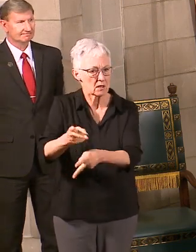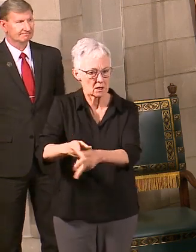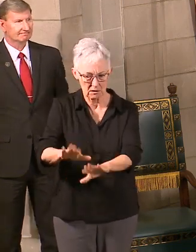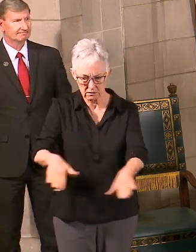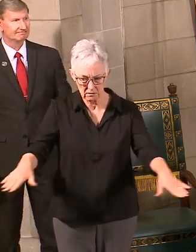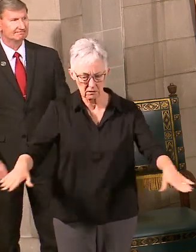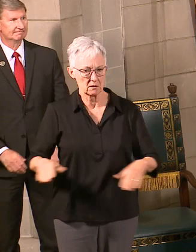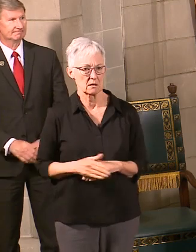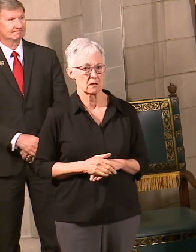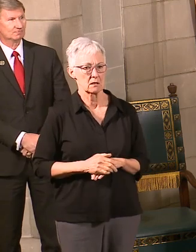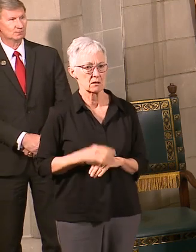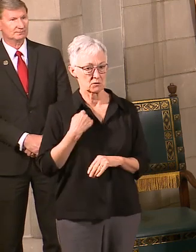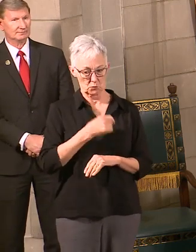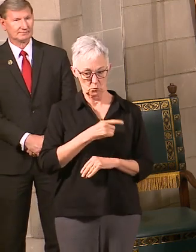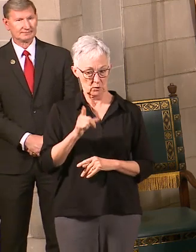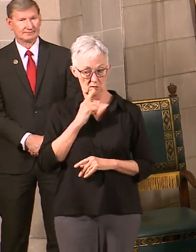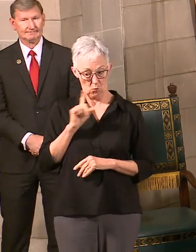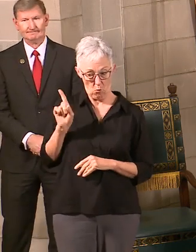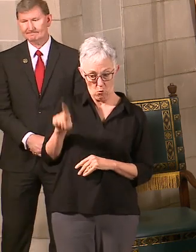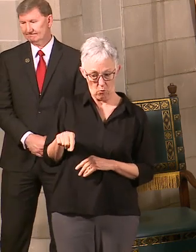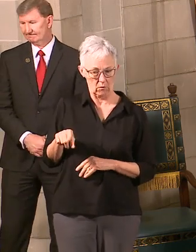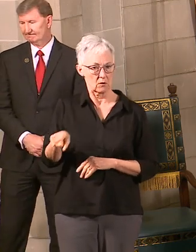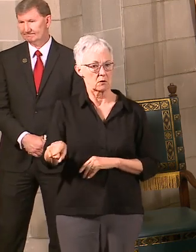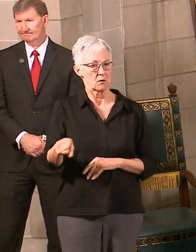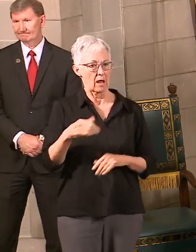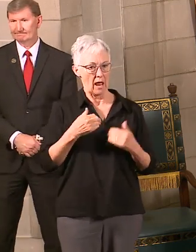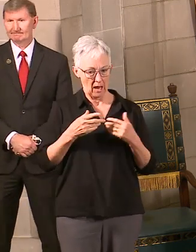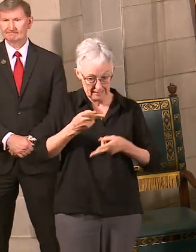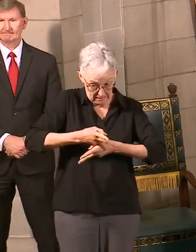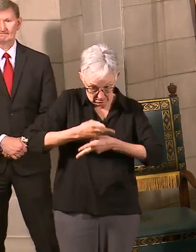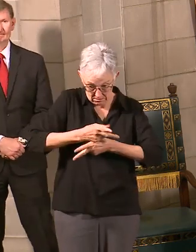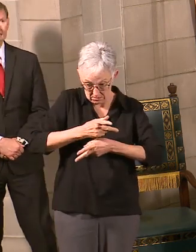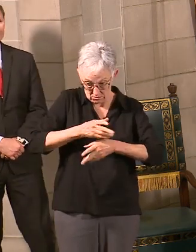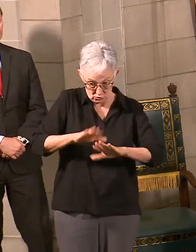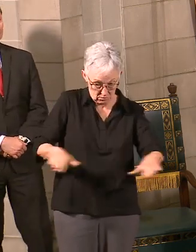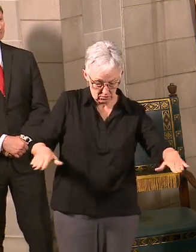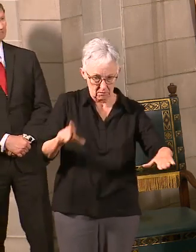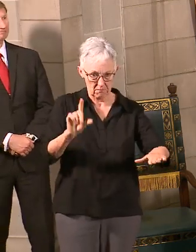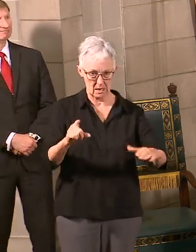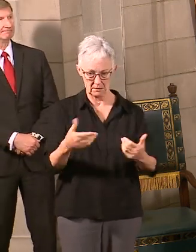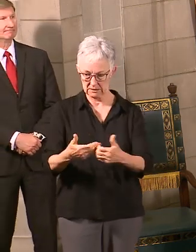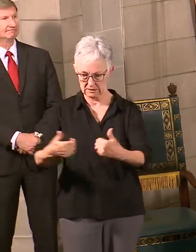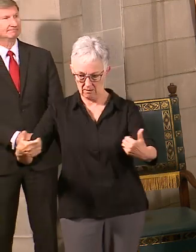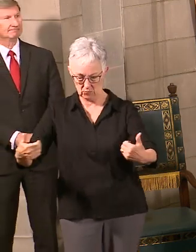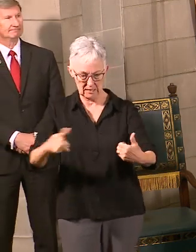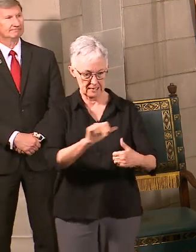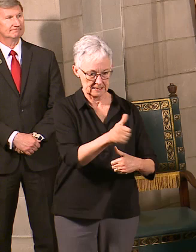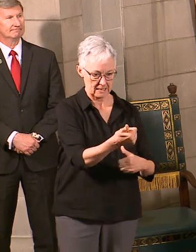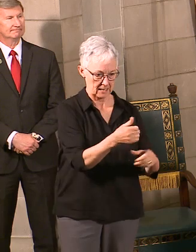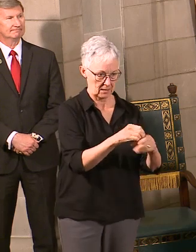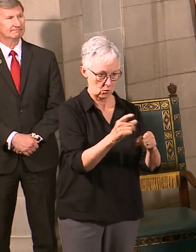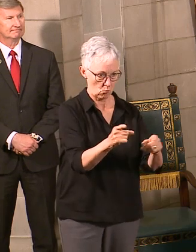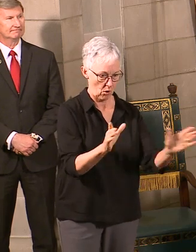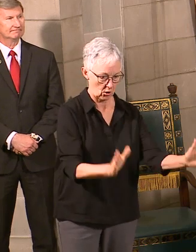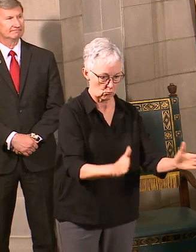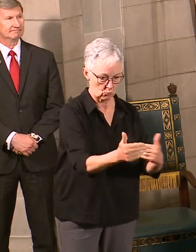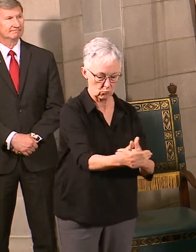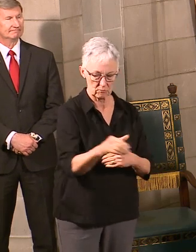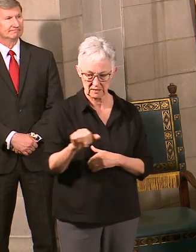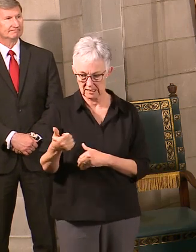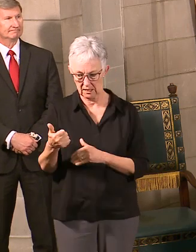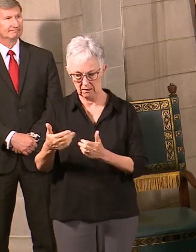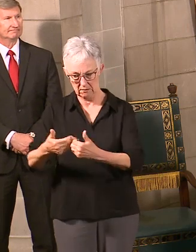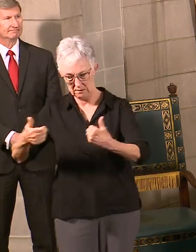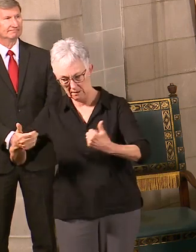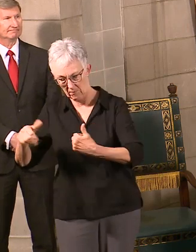to 10 children per room, and so that had a big impact on the daycare industry. Now, we also have a number of families